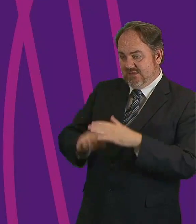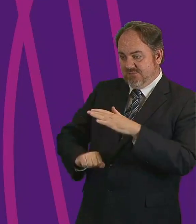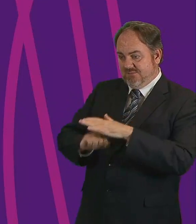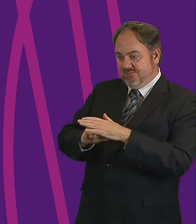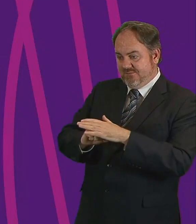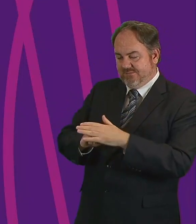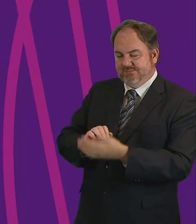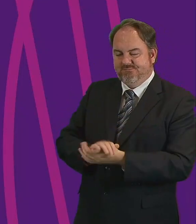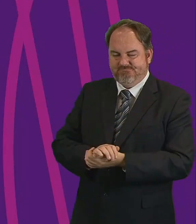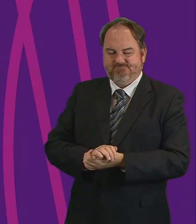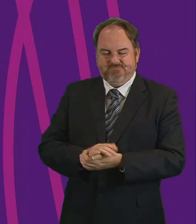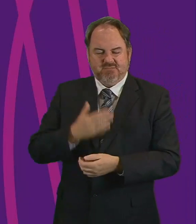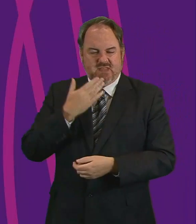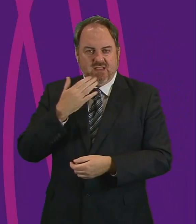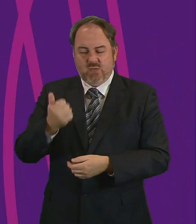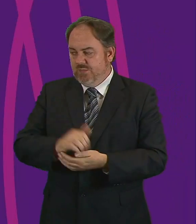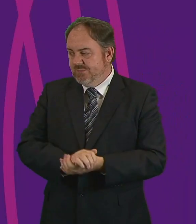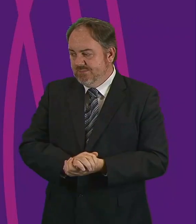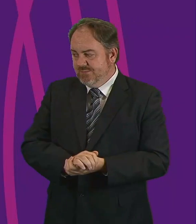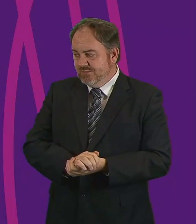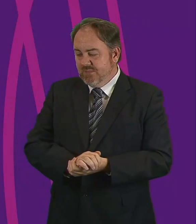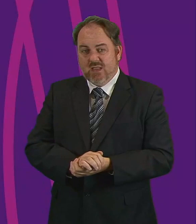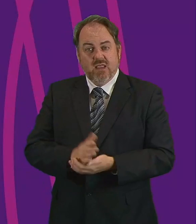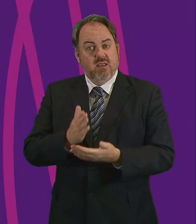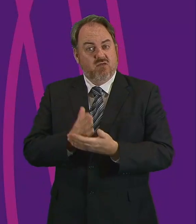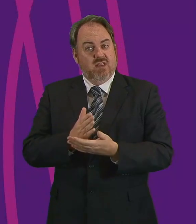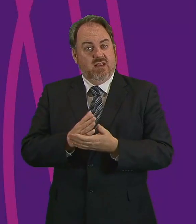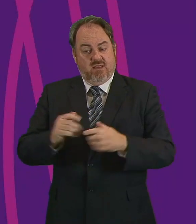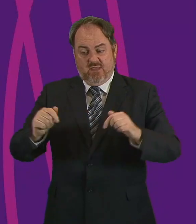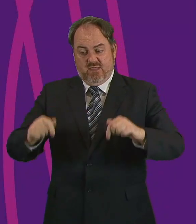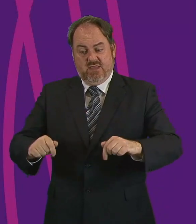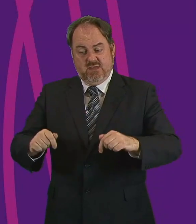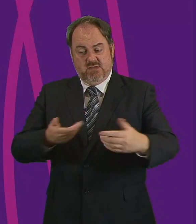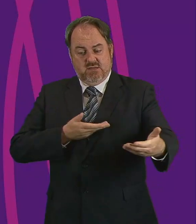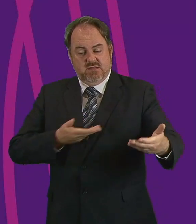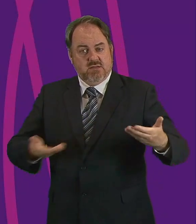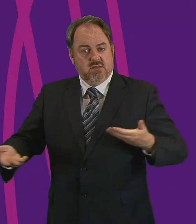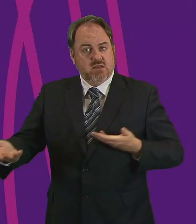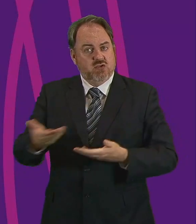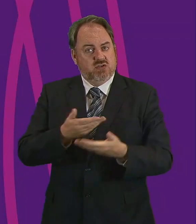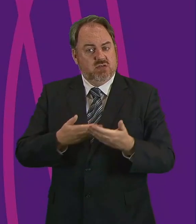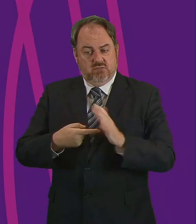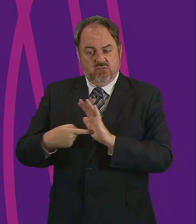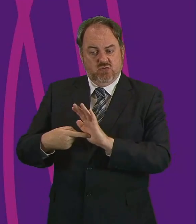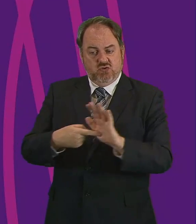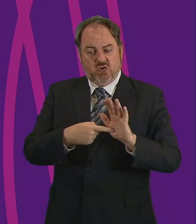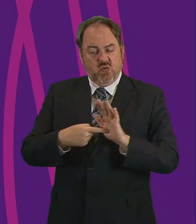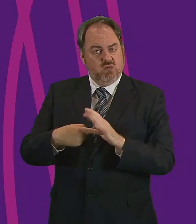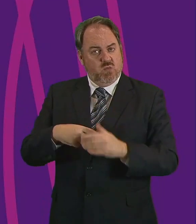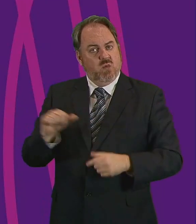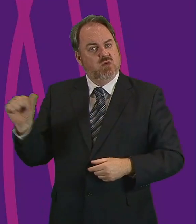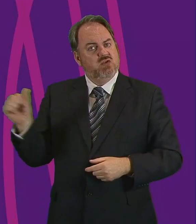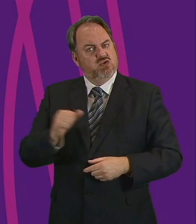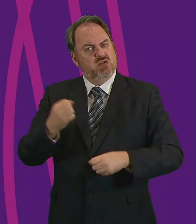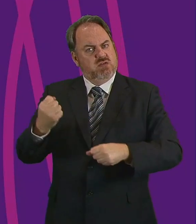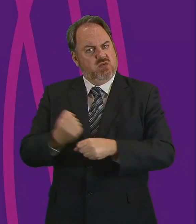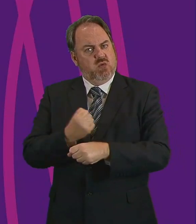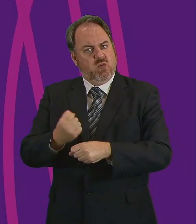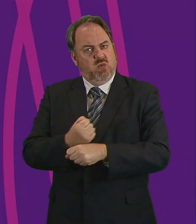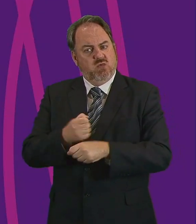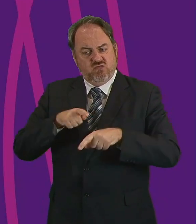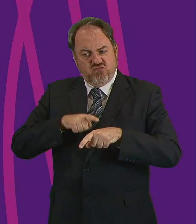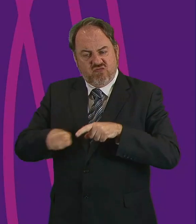Officer. This debate is an important early discussion on what steps we should be taking, not only to restart our